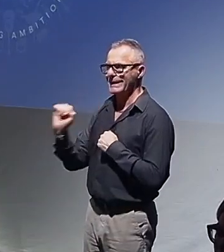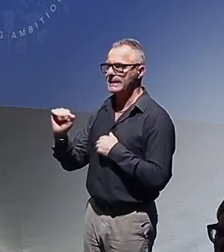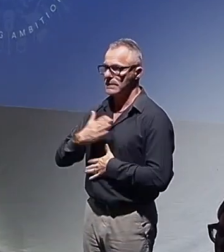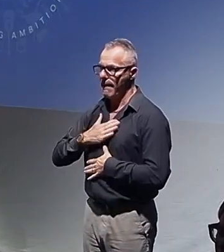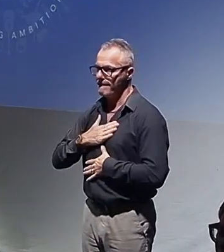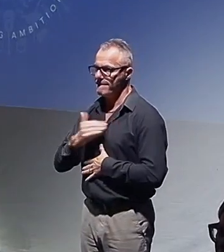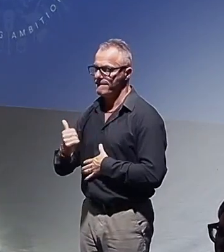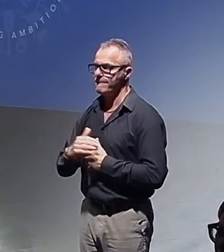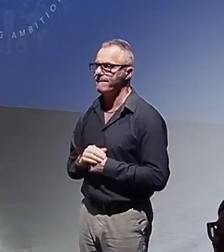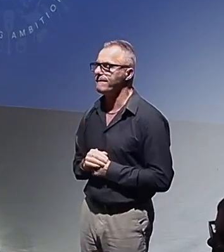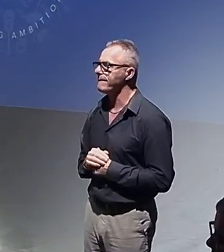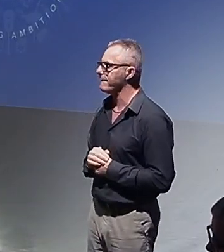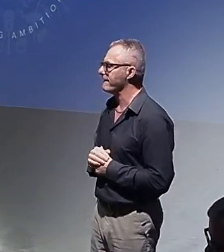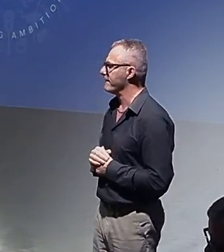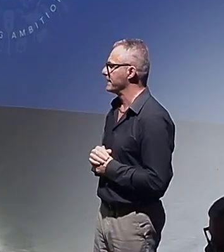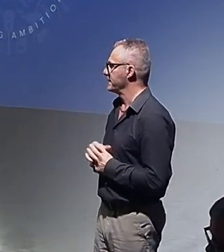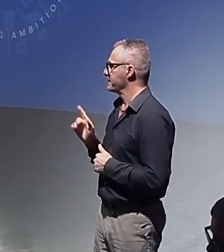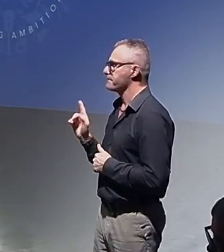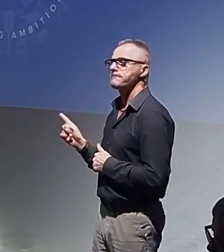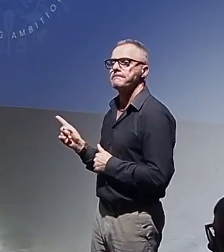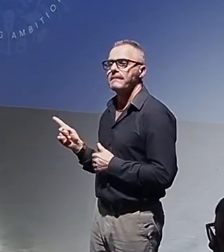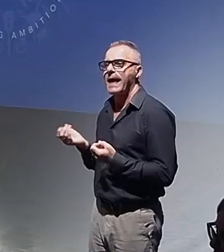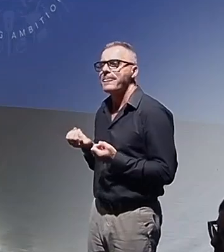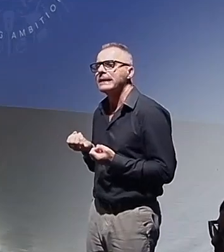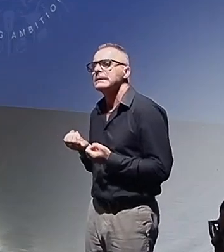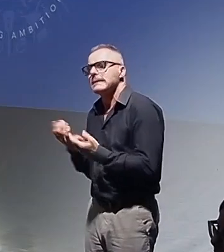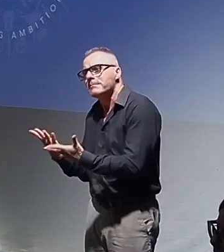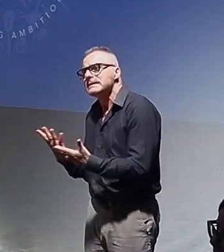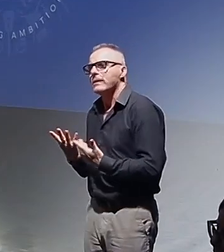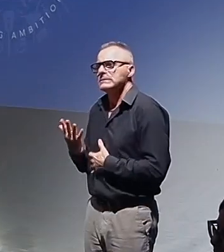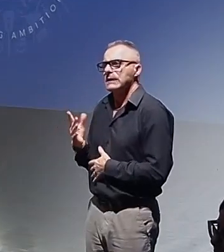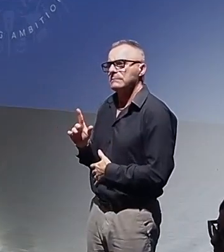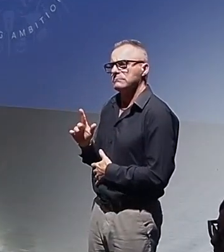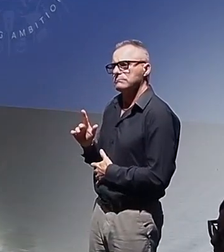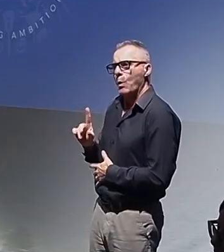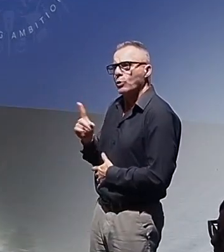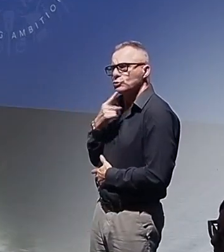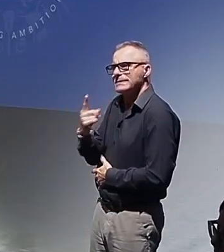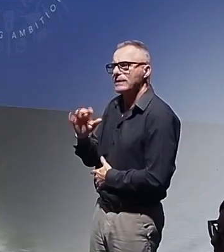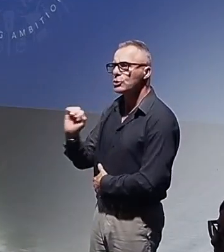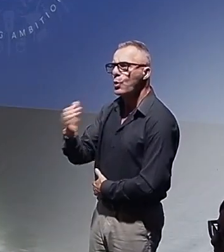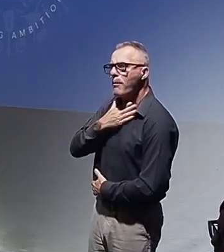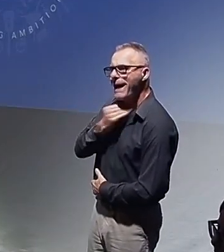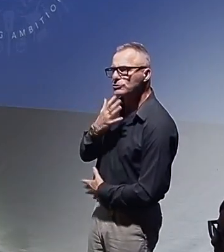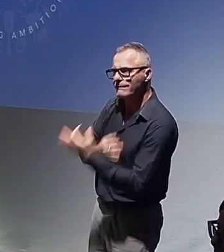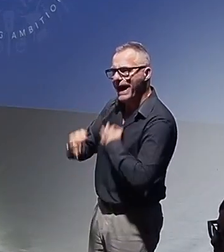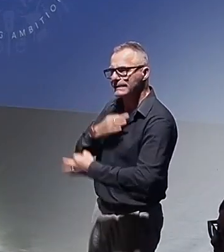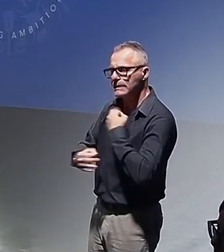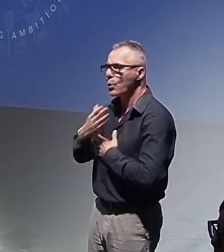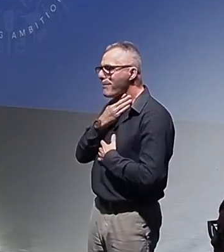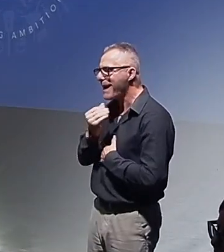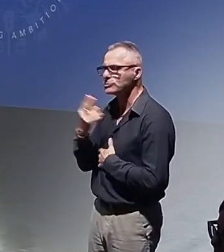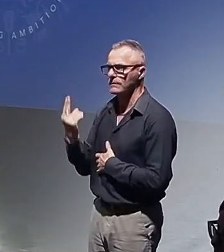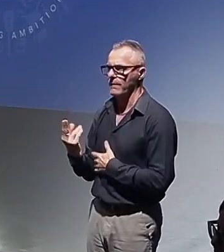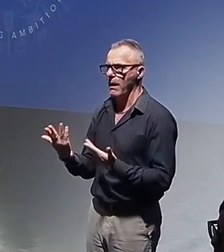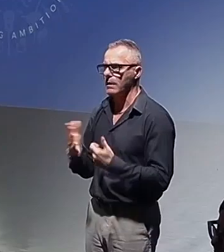love. And I think that really does come out with everything you've sort of said this evening, is your passion for acting, your passion for art.